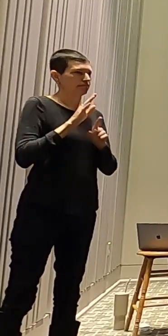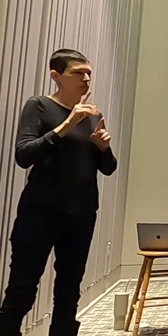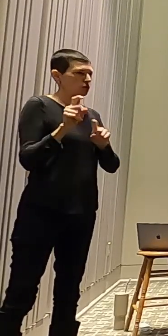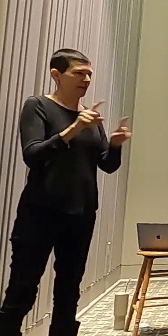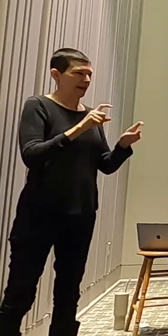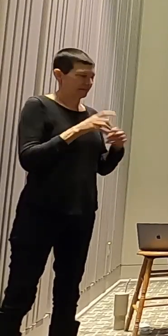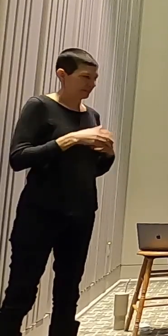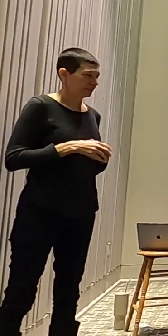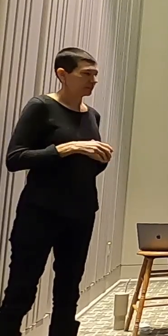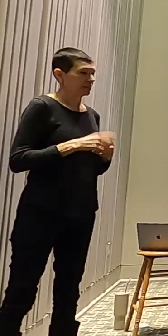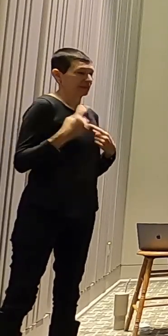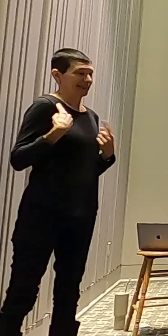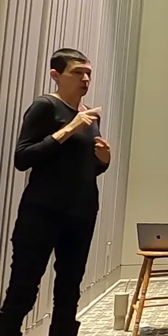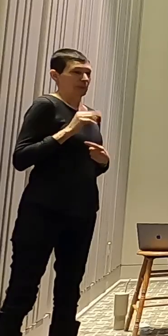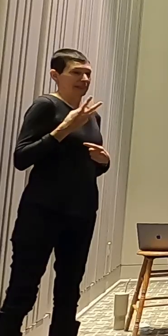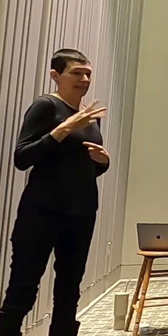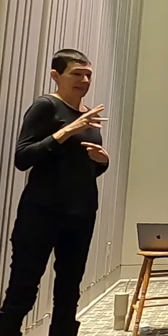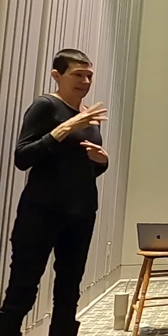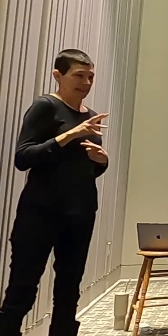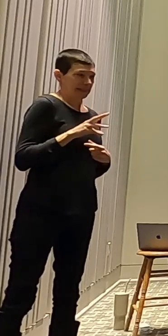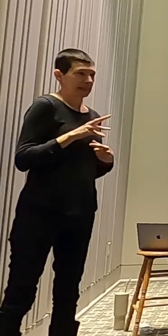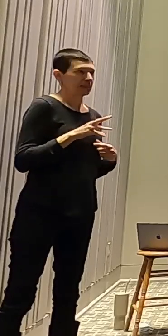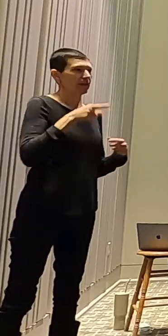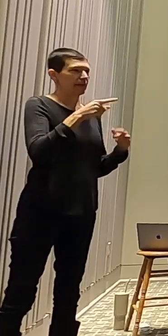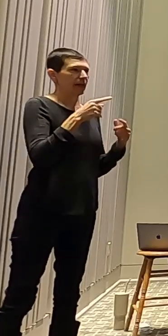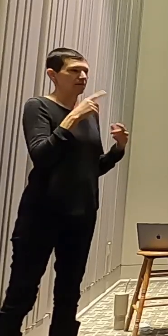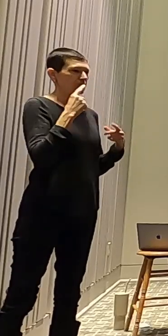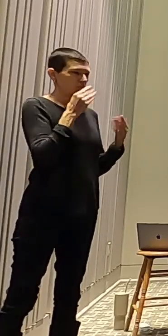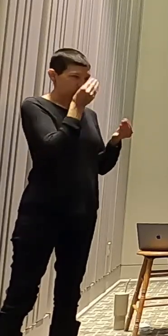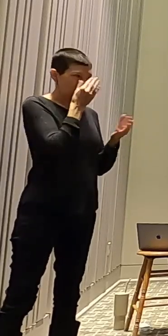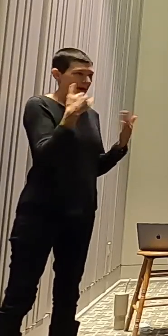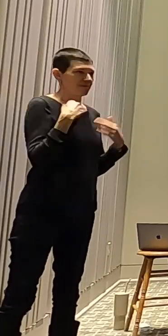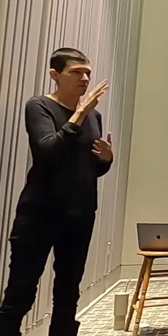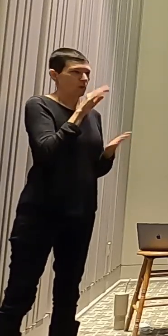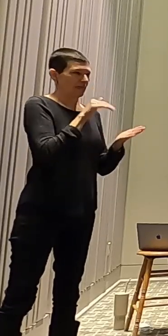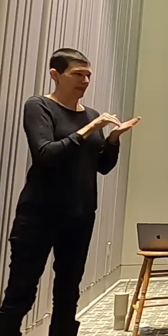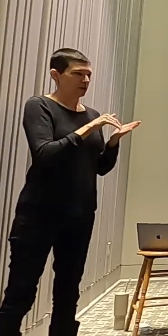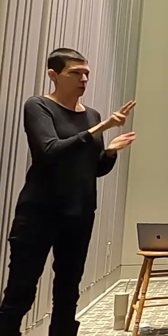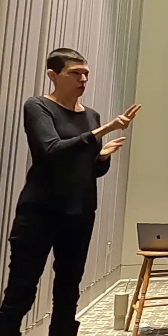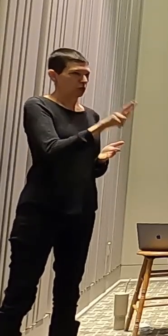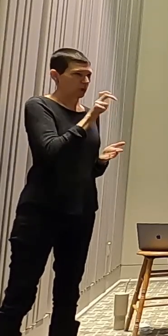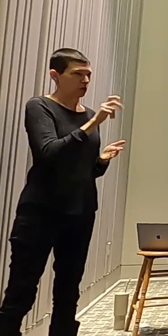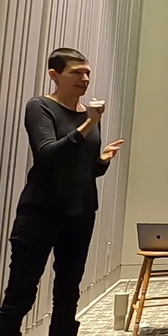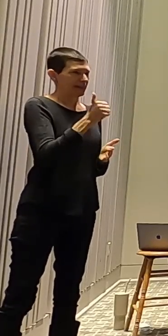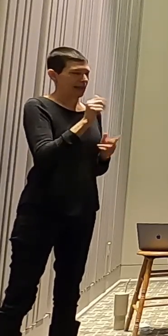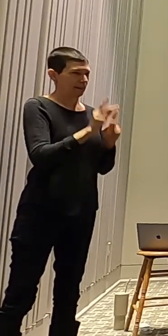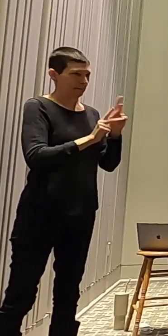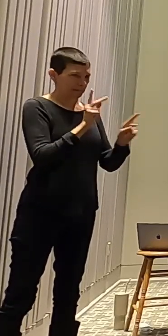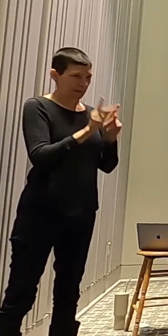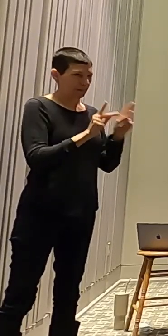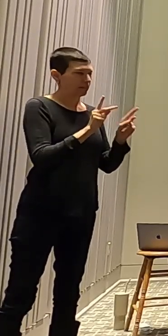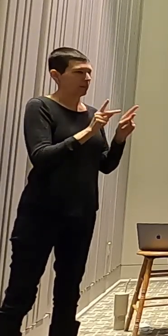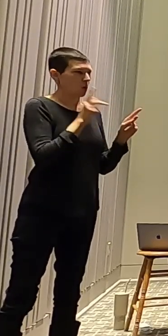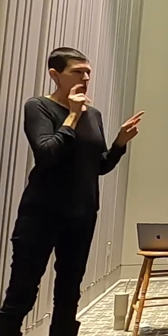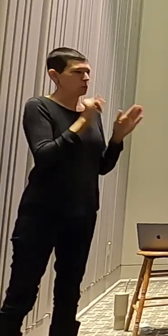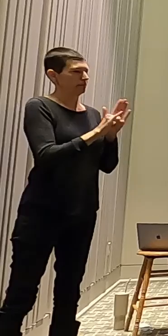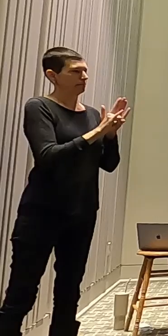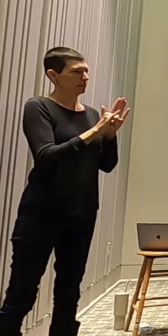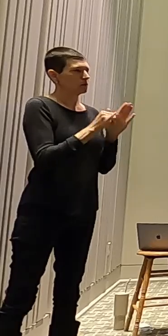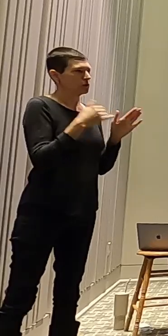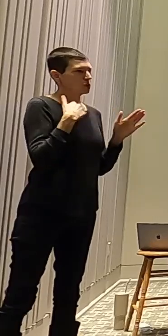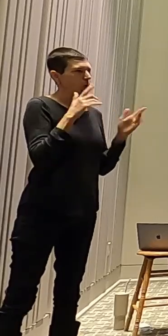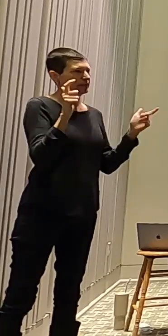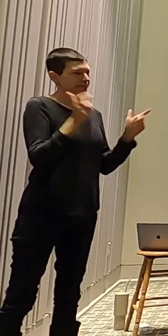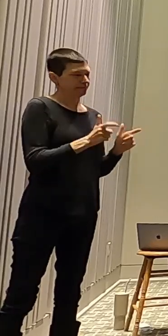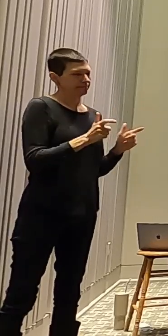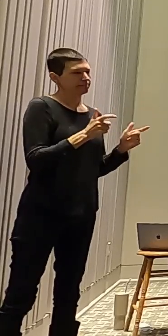survey. As of 2016, they've reported that there are 4,310 people identifying, so it has come